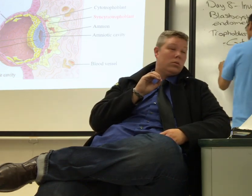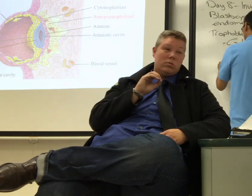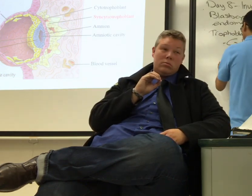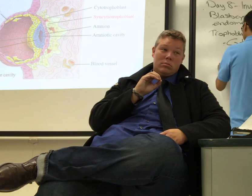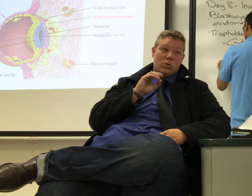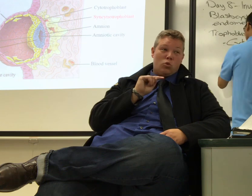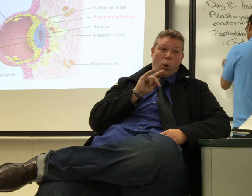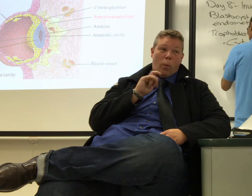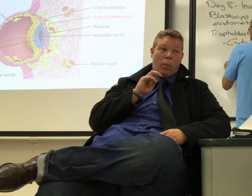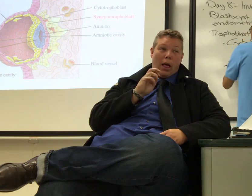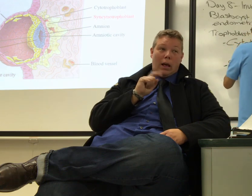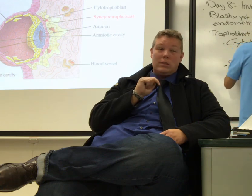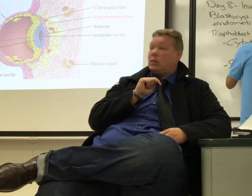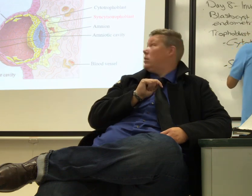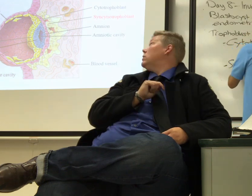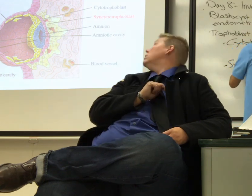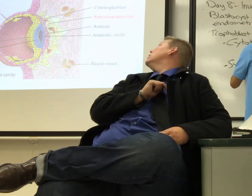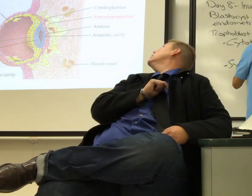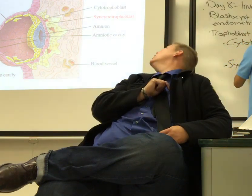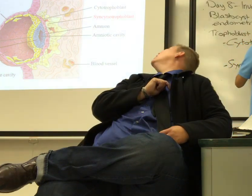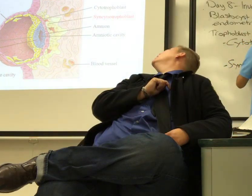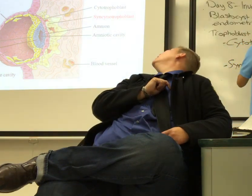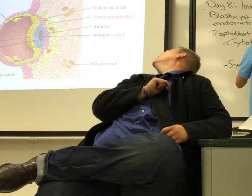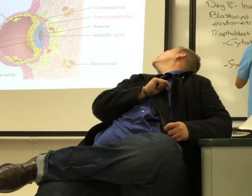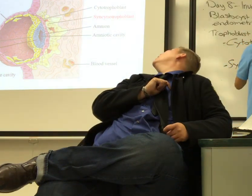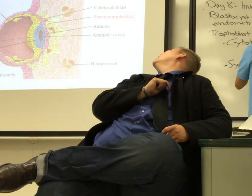That's doing the digestion.